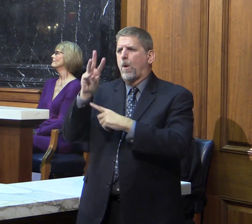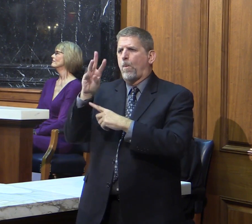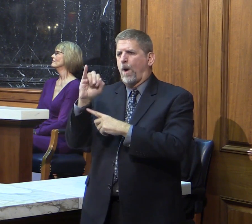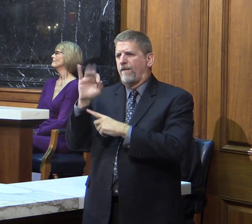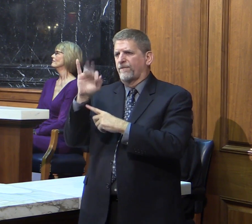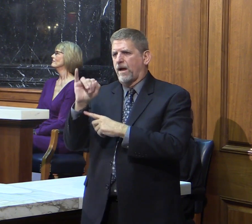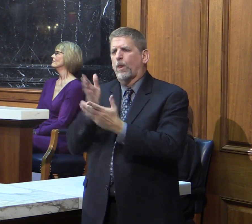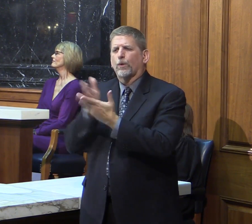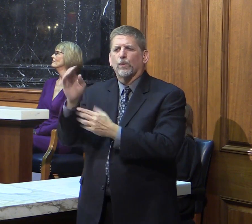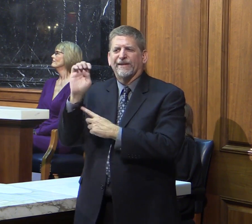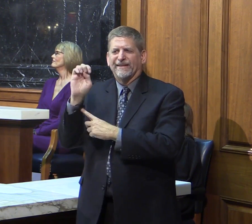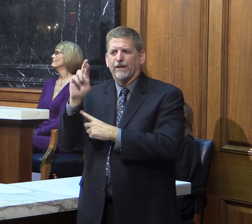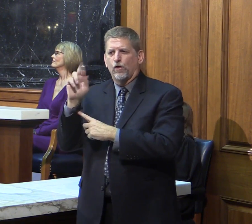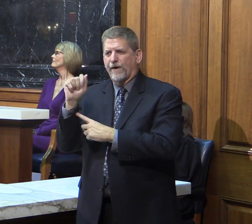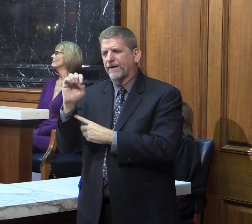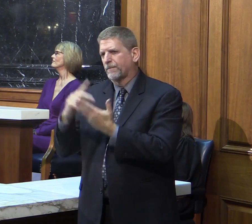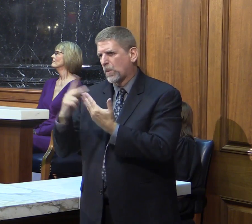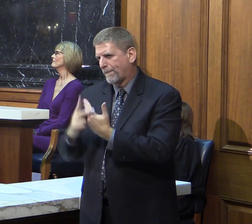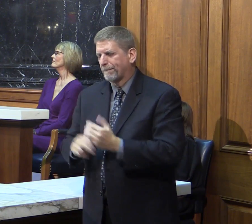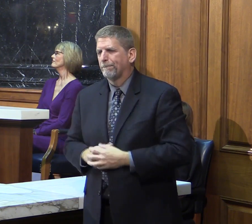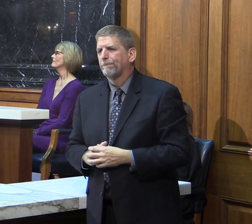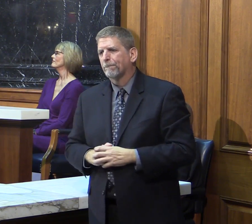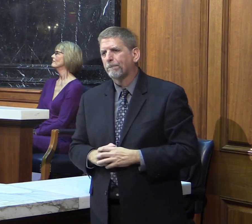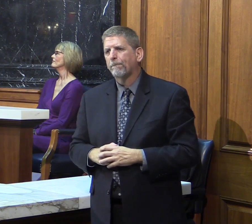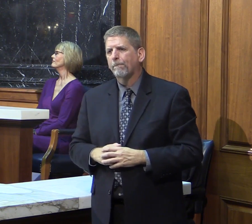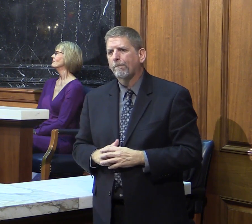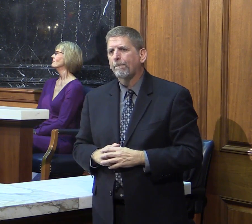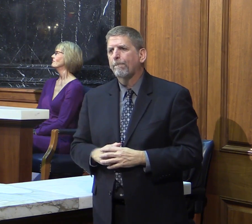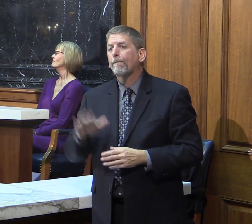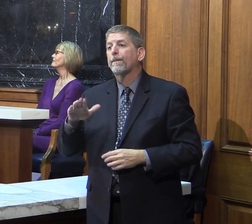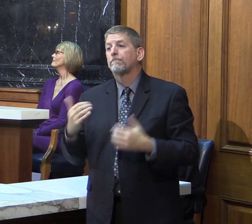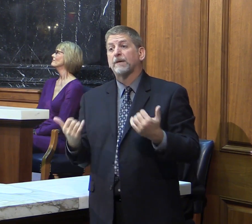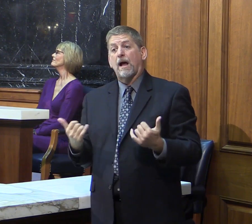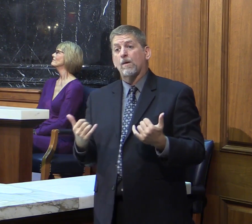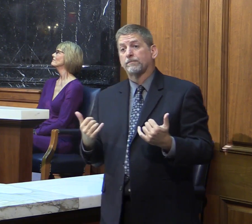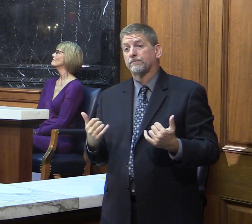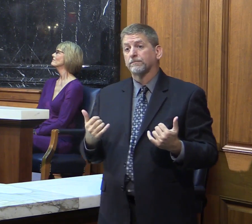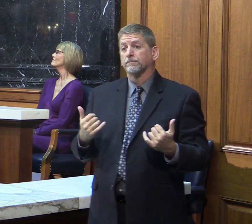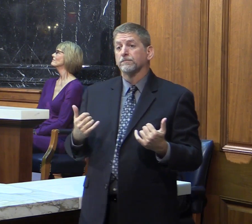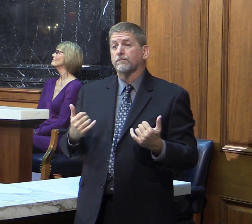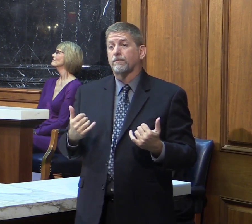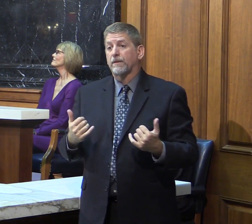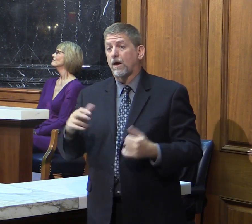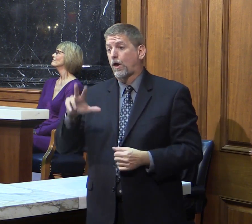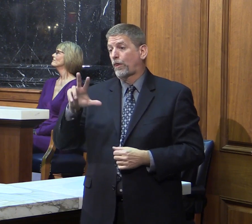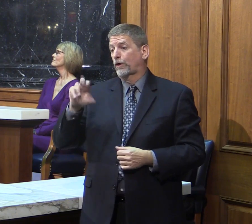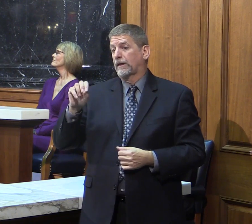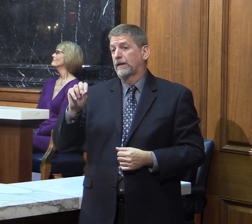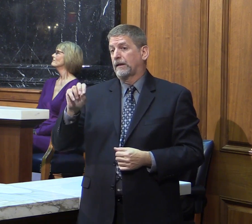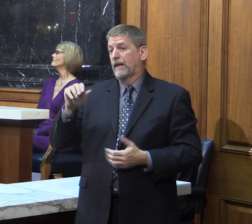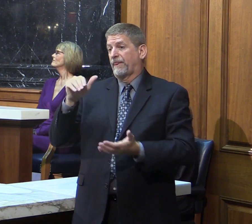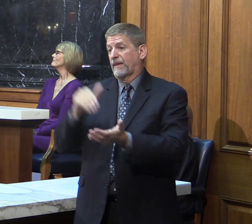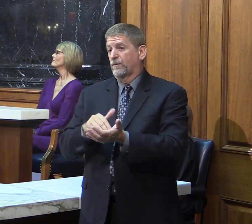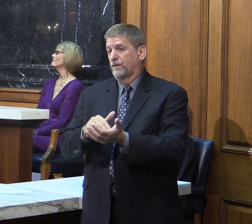Our needs extend well beyond the classroom. Right now, there are 30,000 unfilled jobs